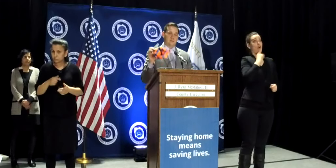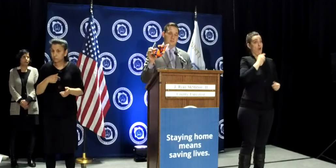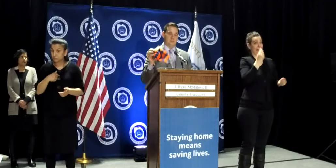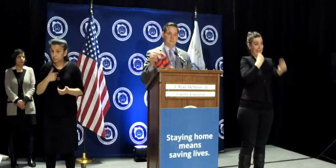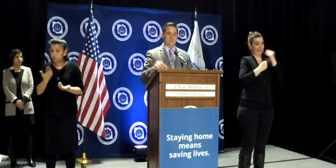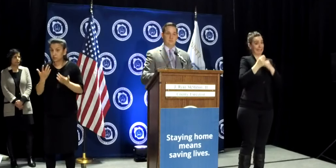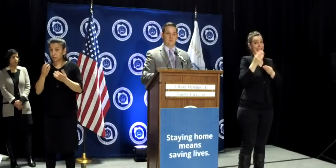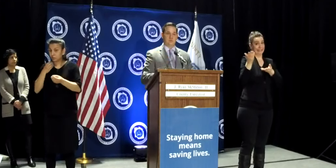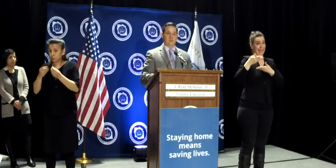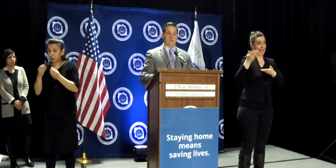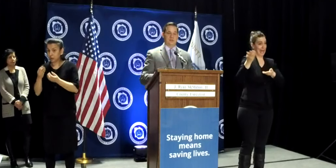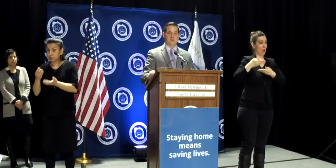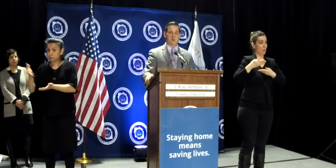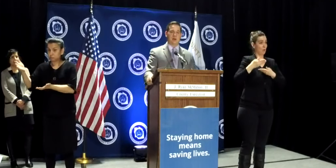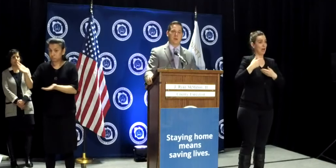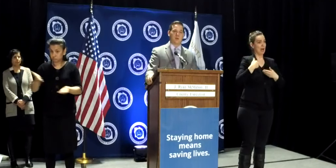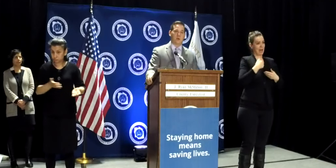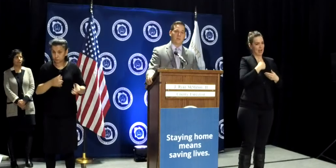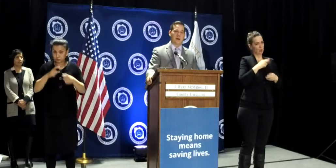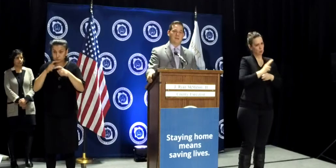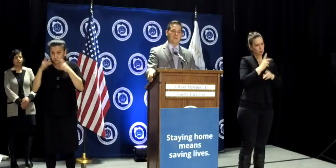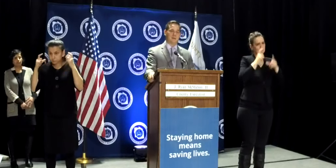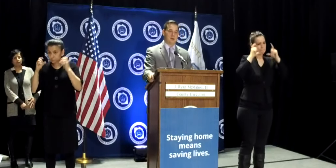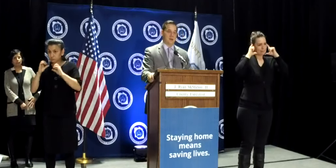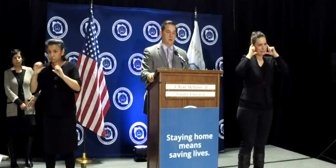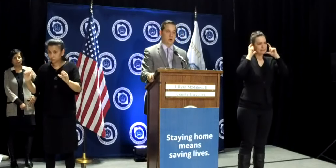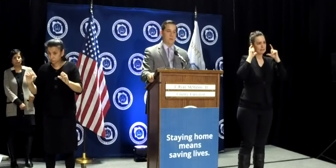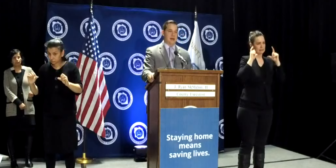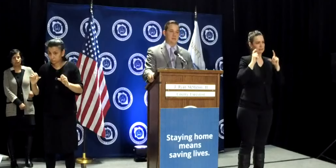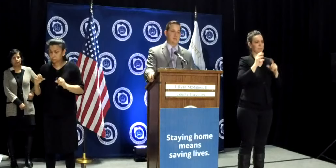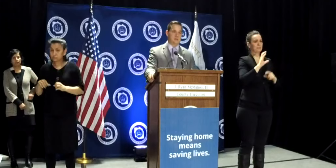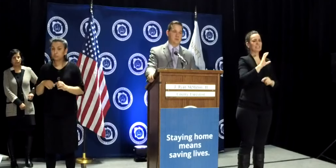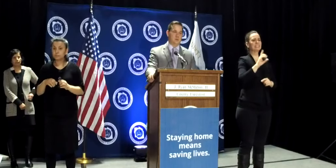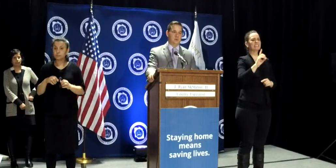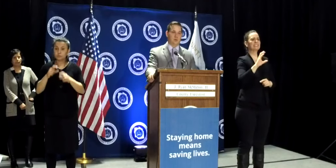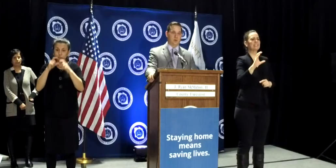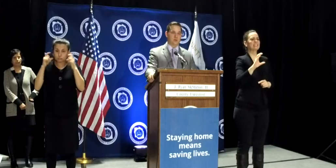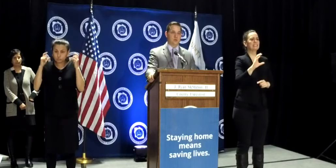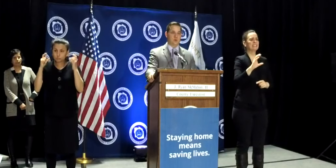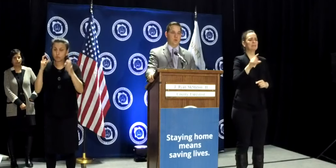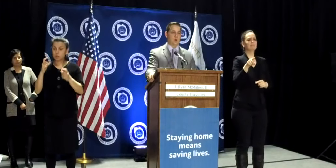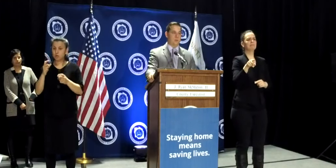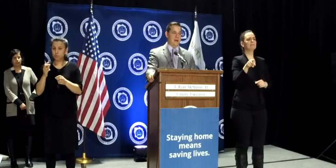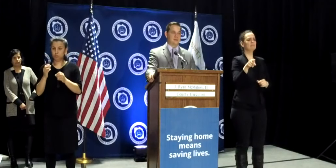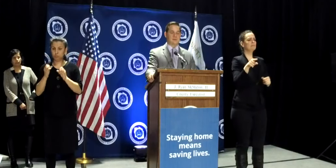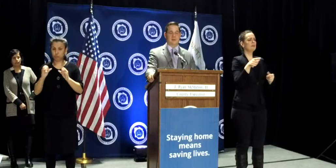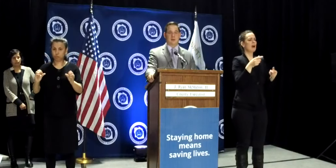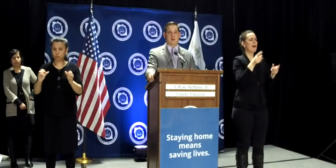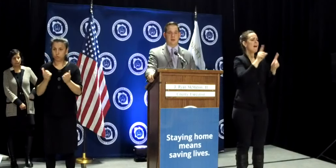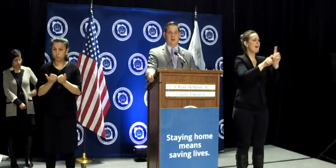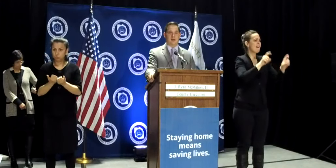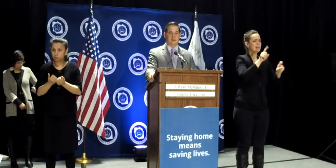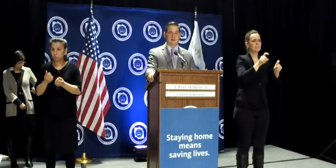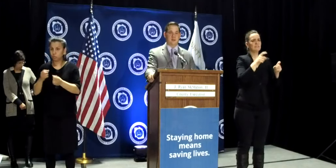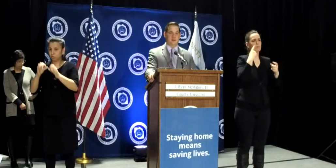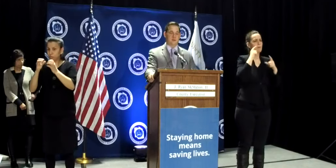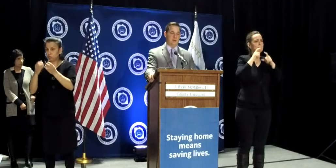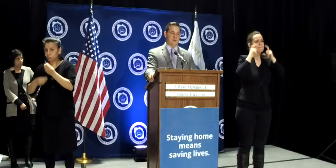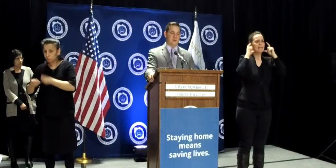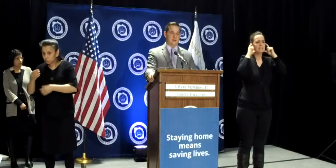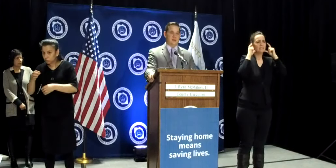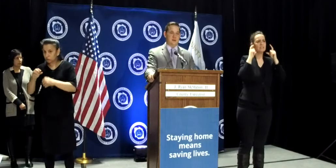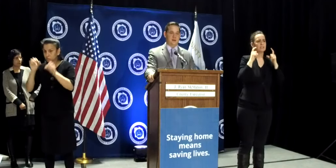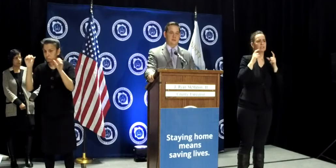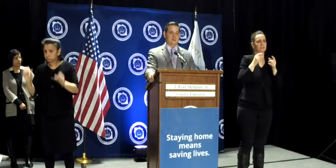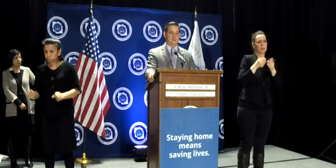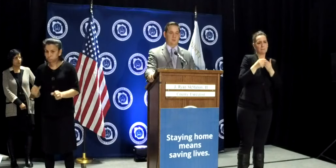mask. CDC is recommending wearing a mask. Wear a mask. When you go to the grocery store, wear a mask.